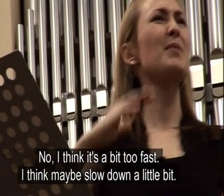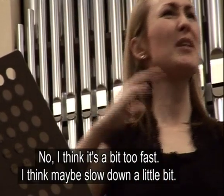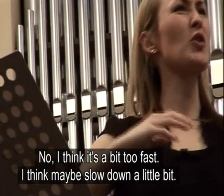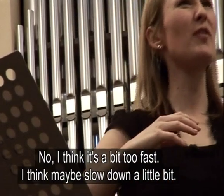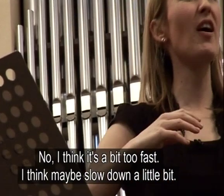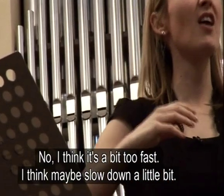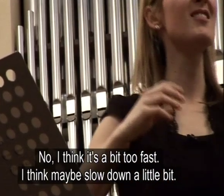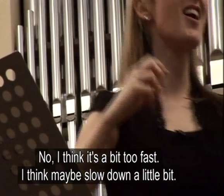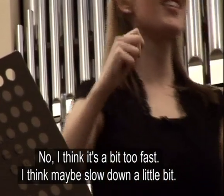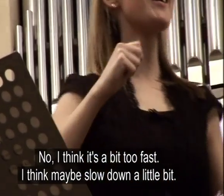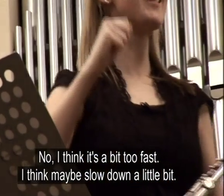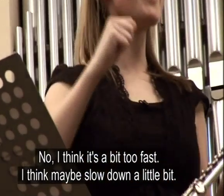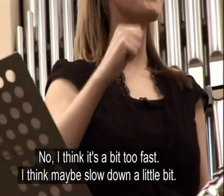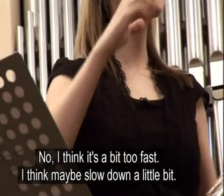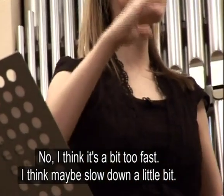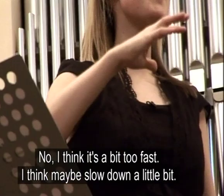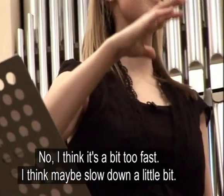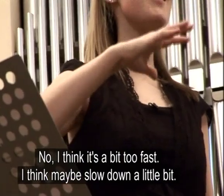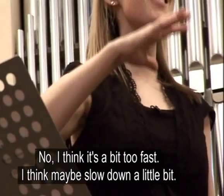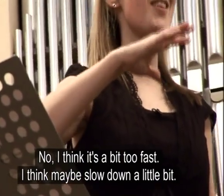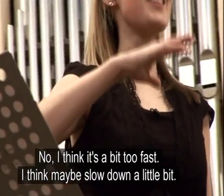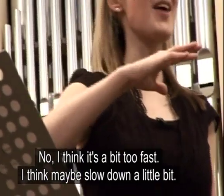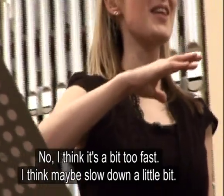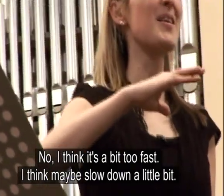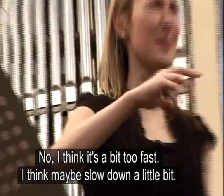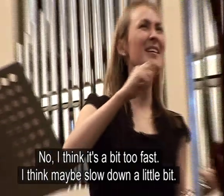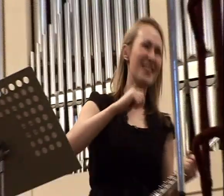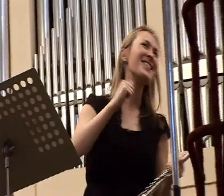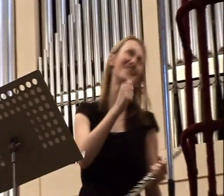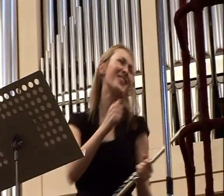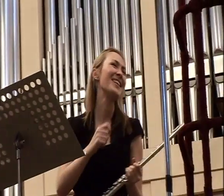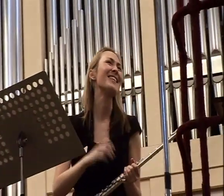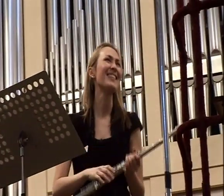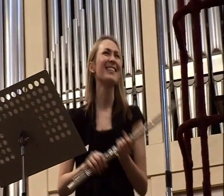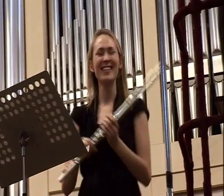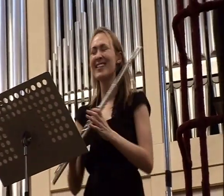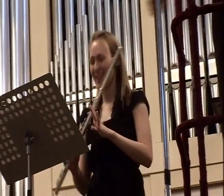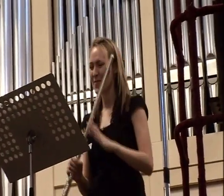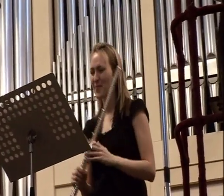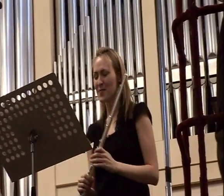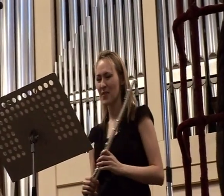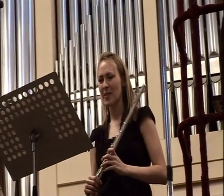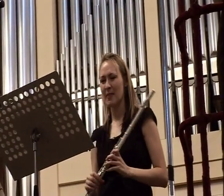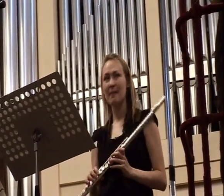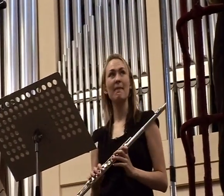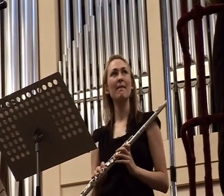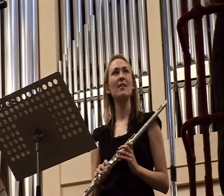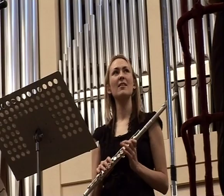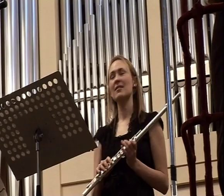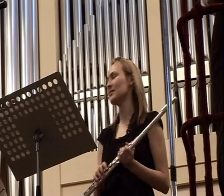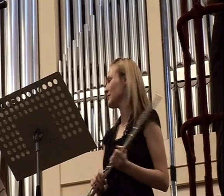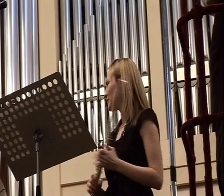I think it's a bit too fast. I think maybe slow down a little bit. Just do I think. Yeah. You sure